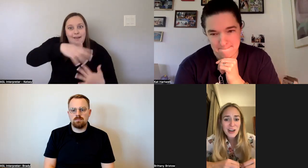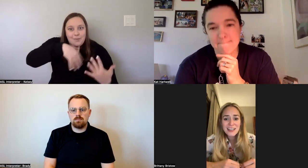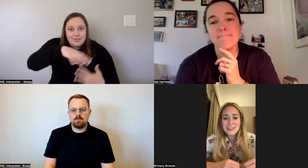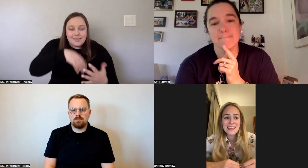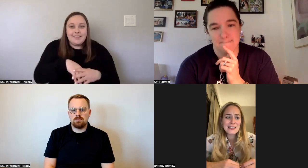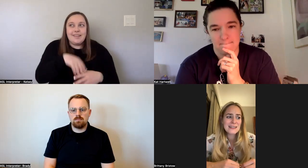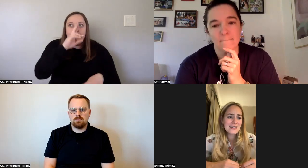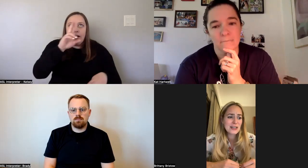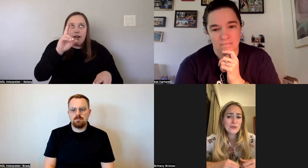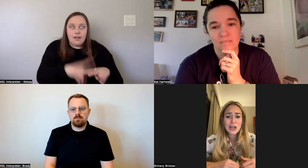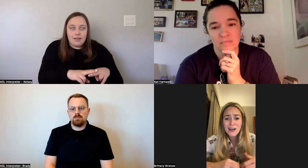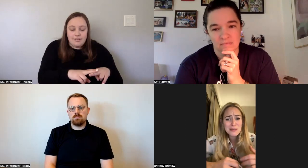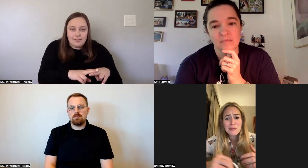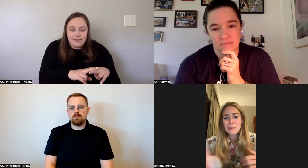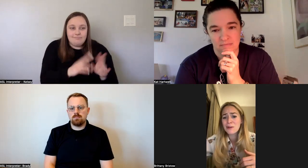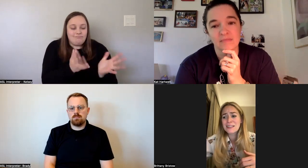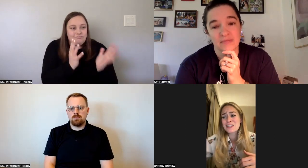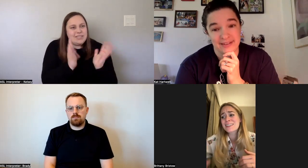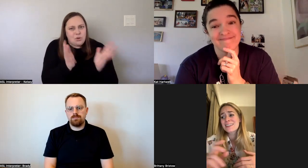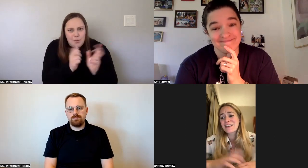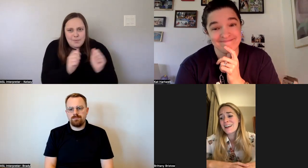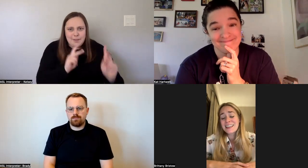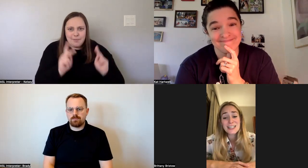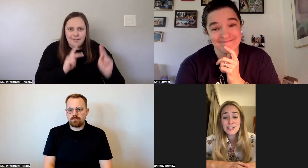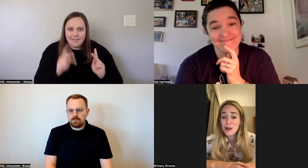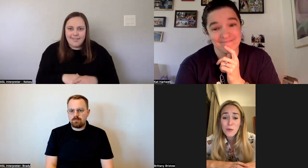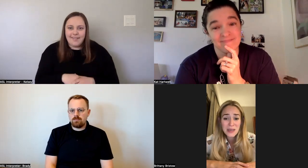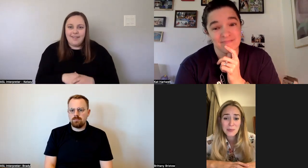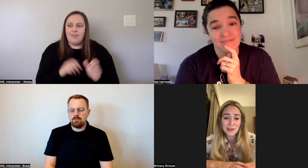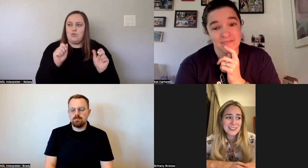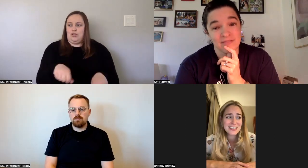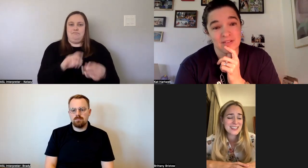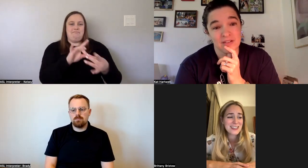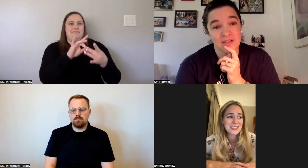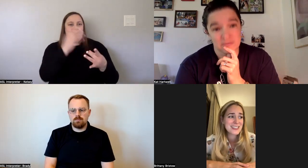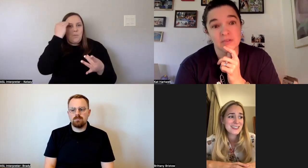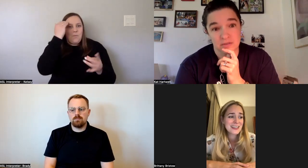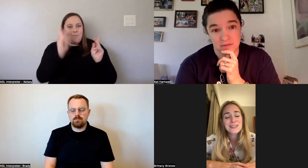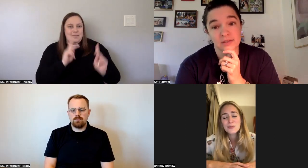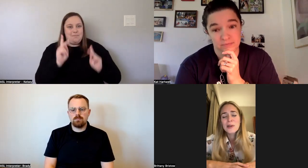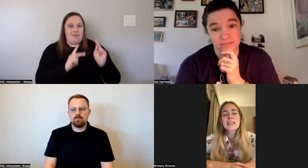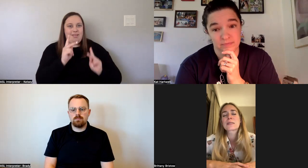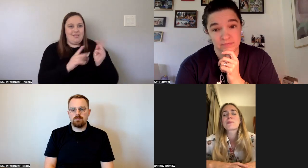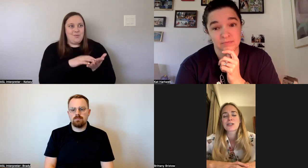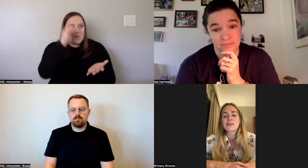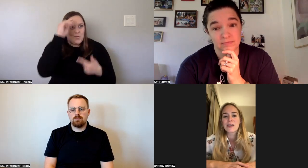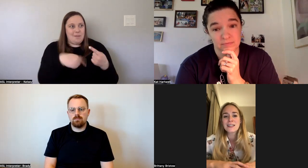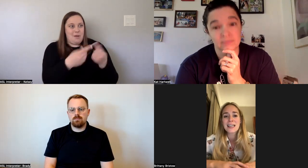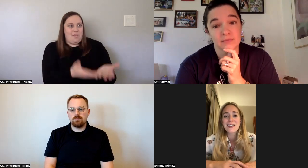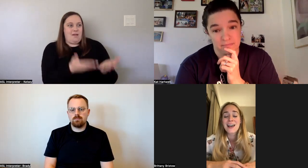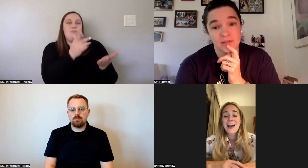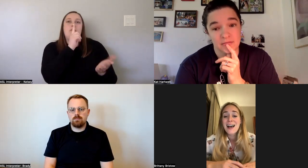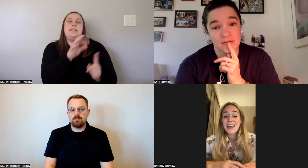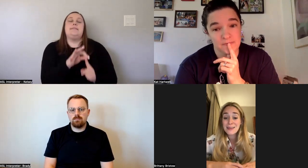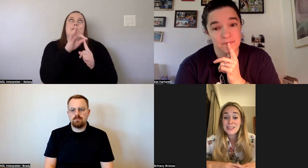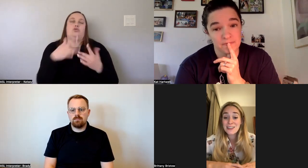have fun and, talk to people and just get to know people. It's a really special event.